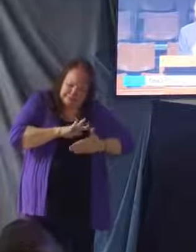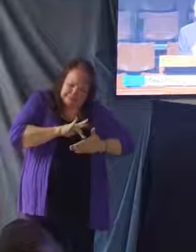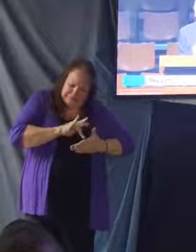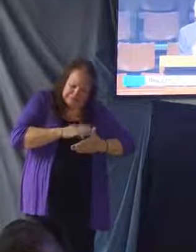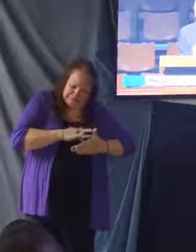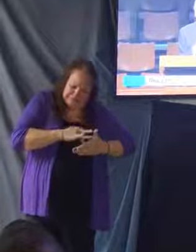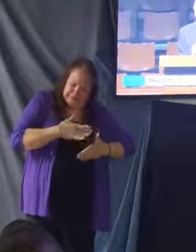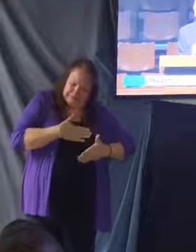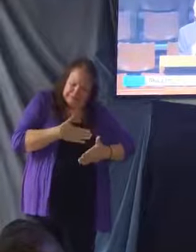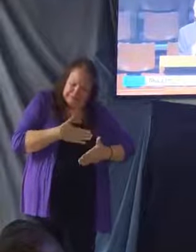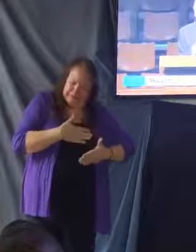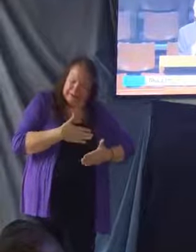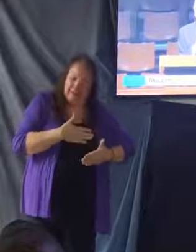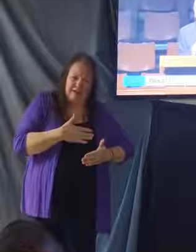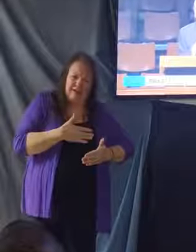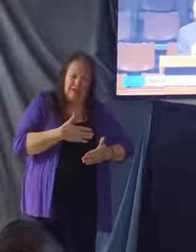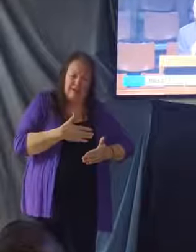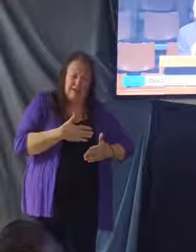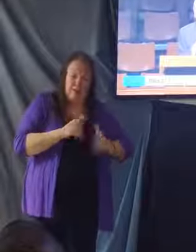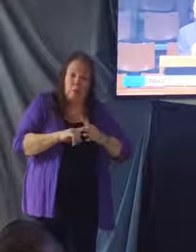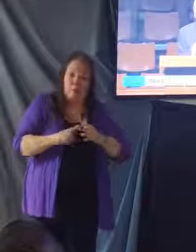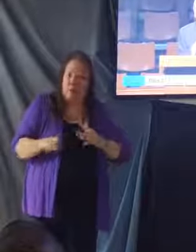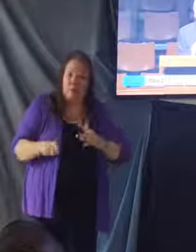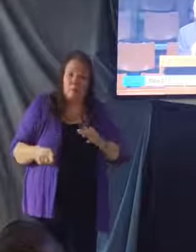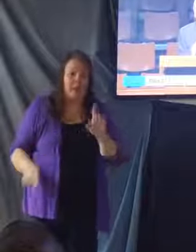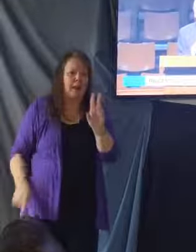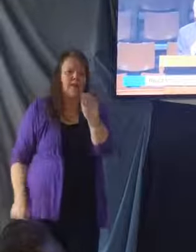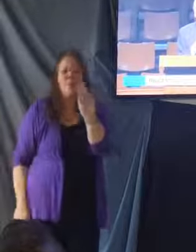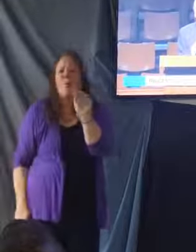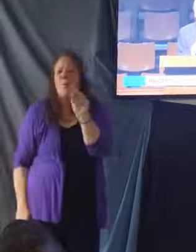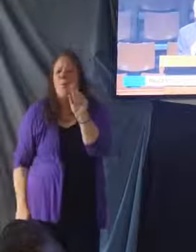recesses of my life. Don't run away.